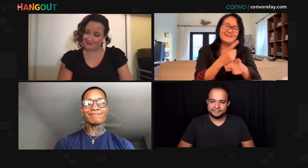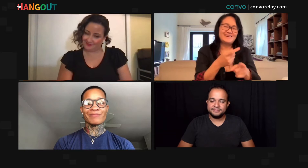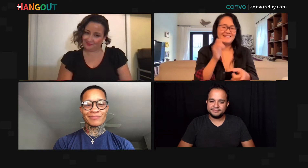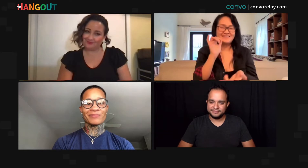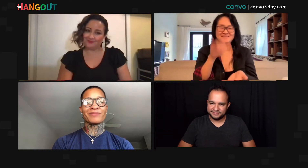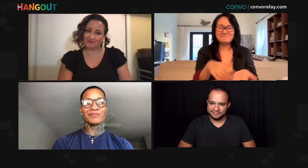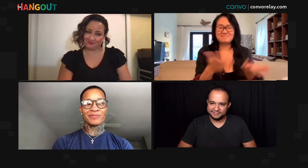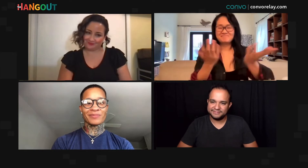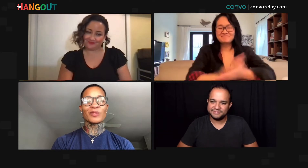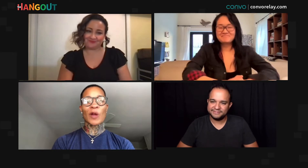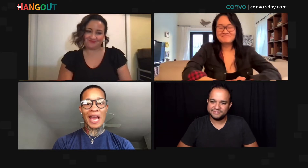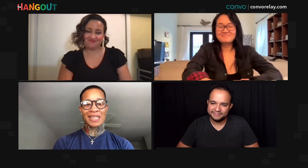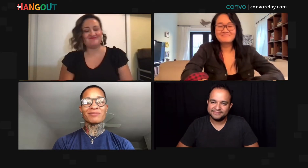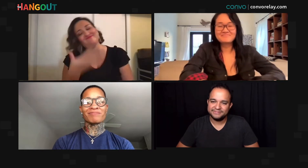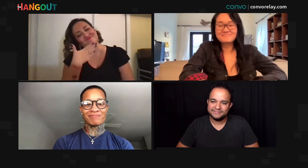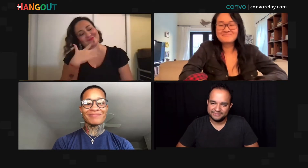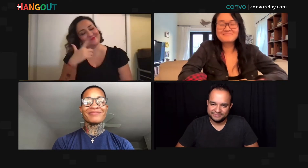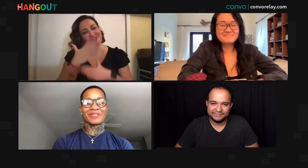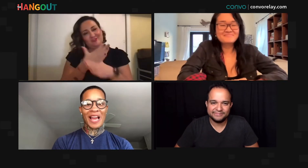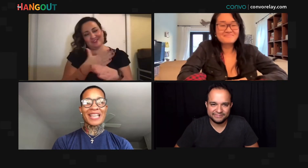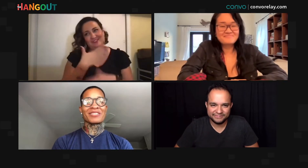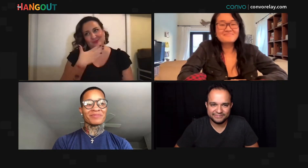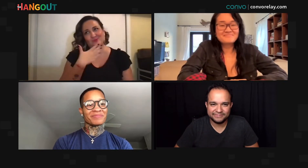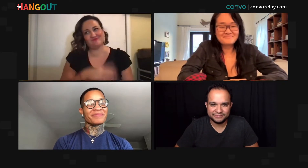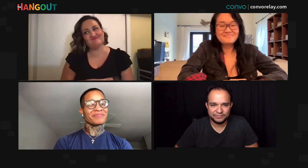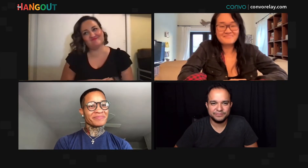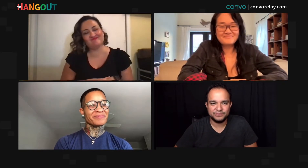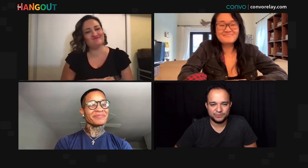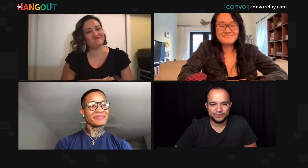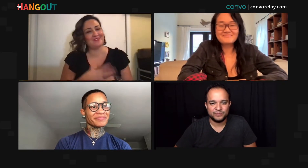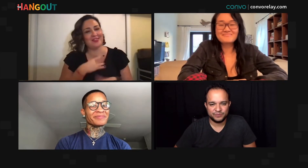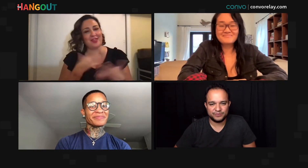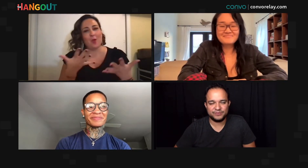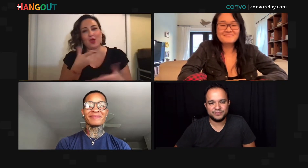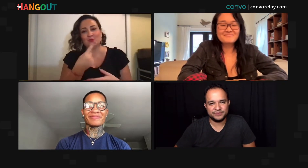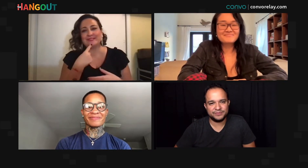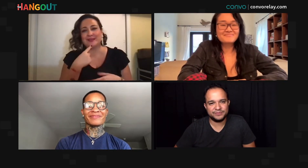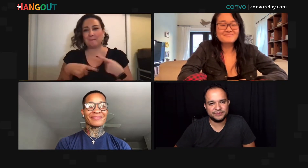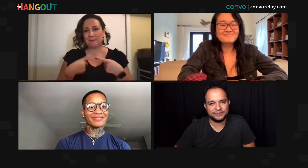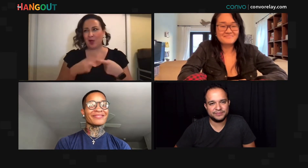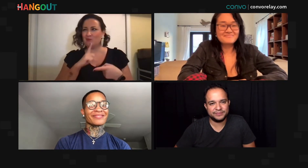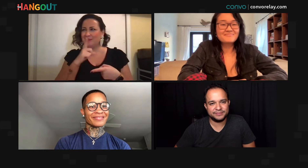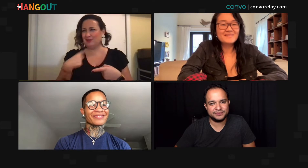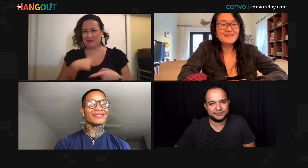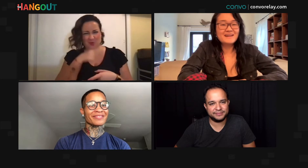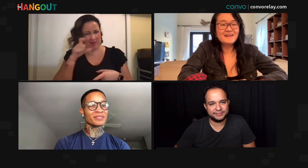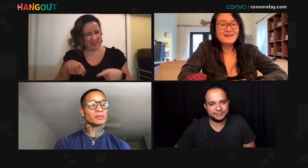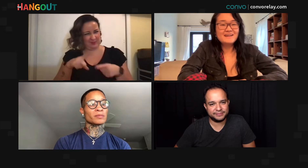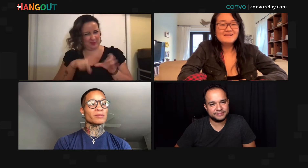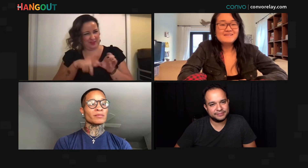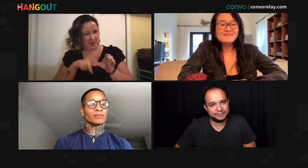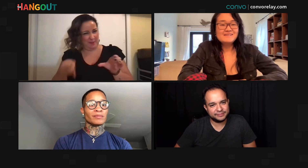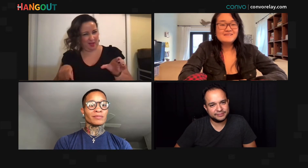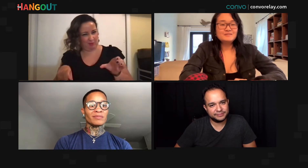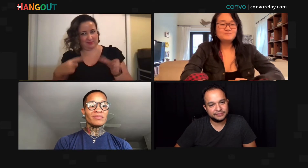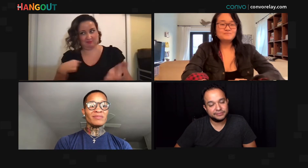work. There's always so much more that we can learn. You're right. There's a long way to go. This is Melissa. And I like what you said about